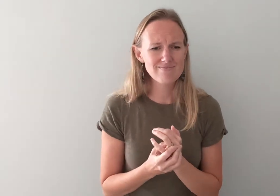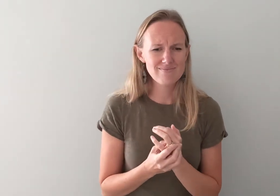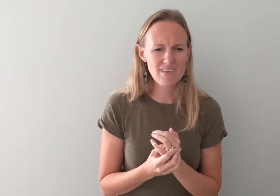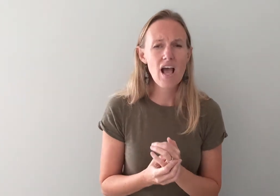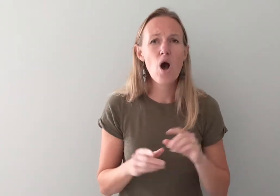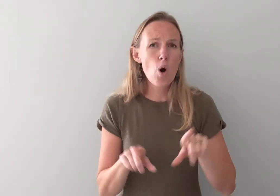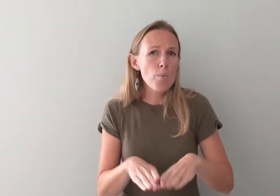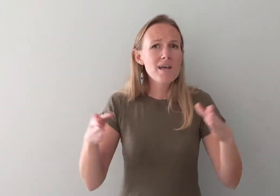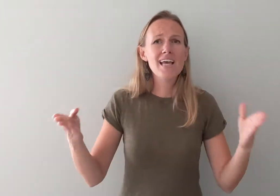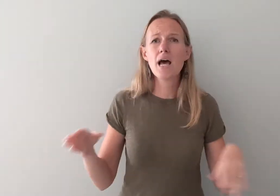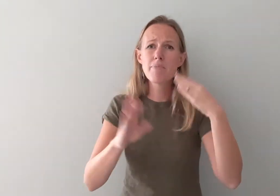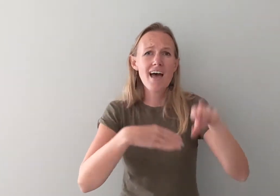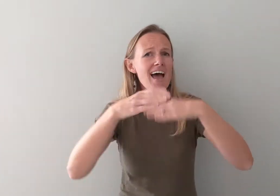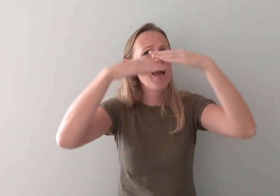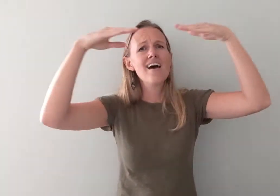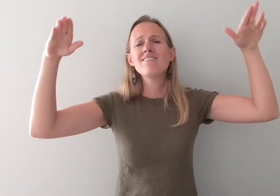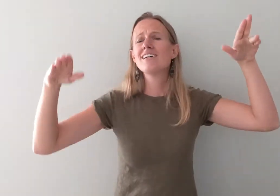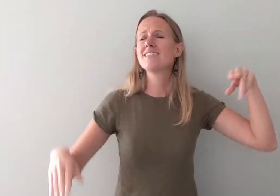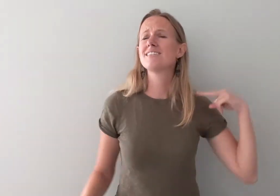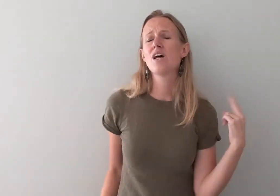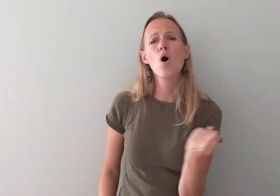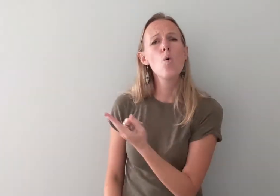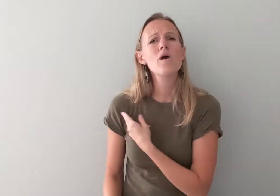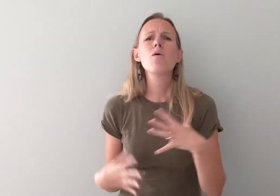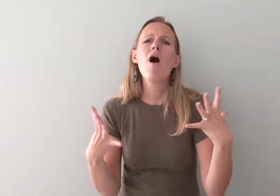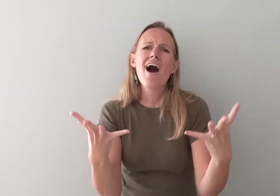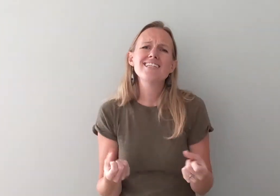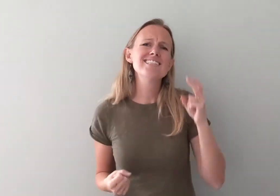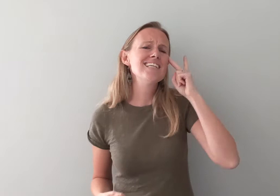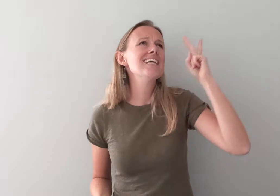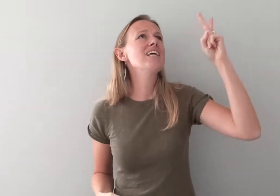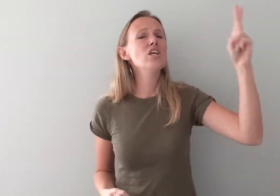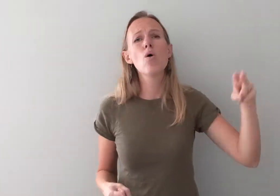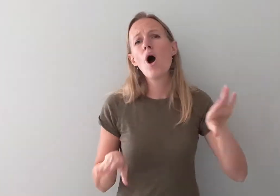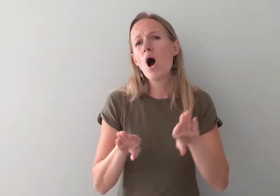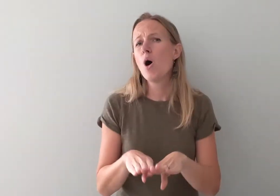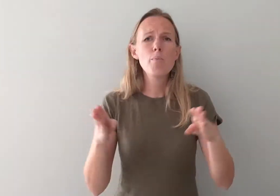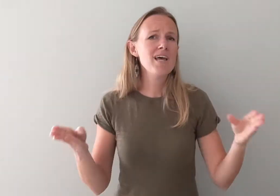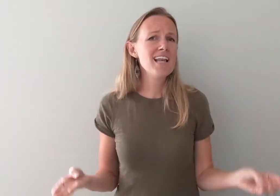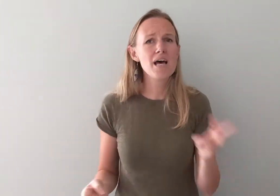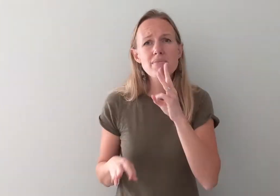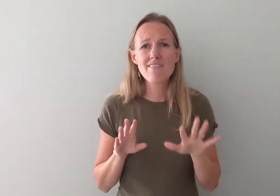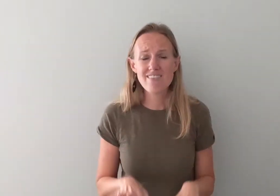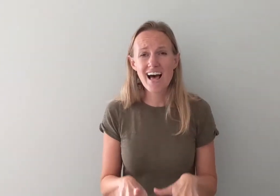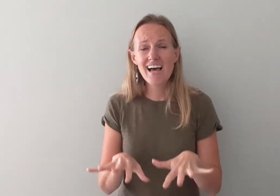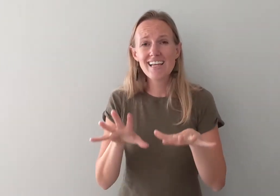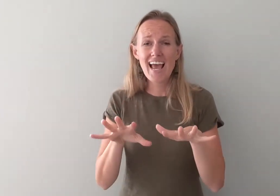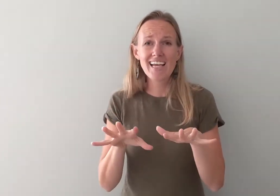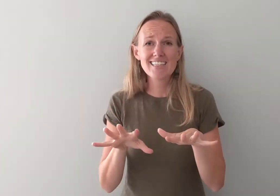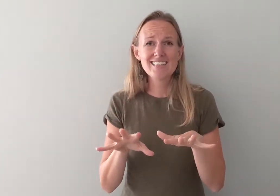Yes, open up the heavens, we wanna see you. Open up the floodgates,